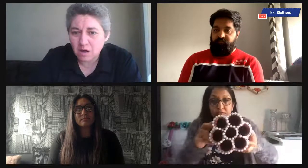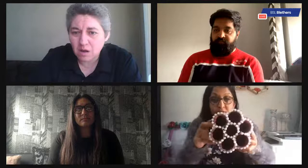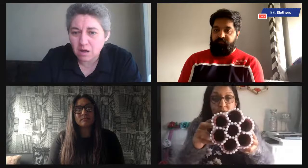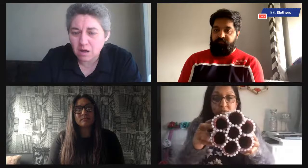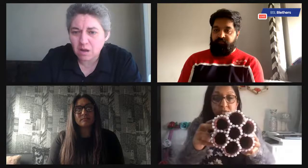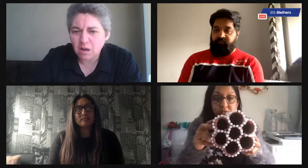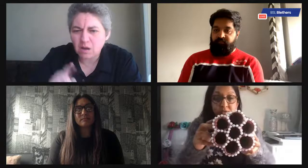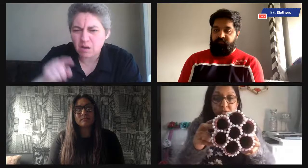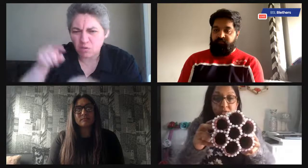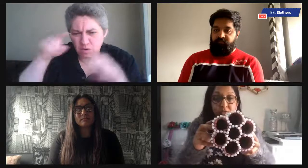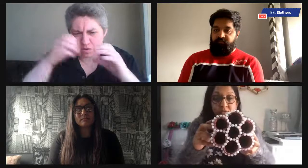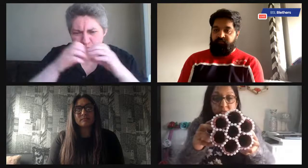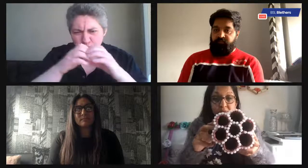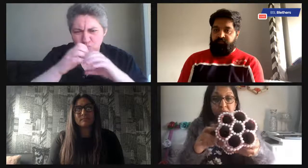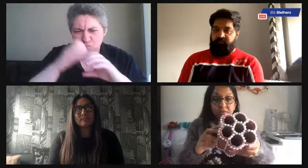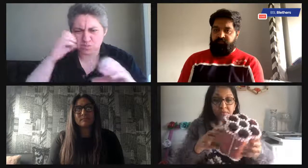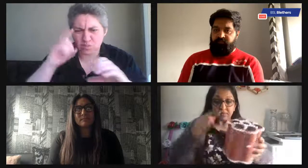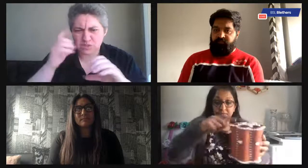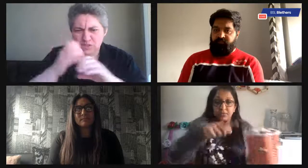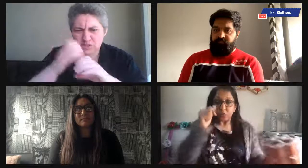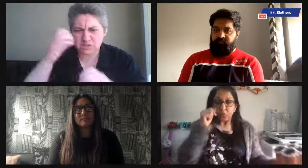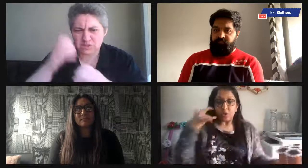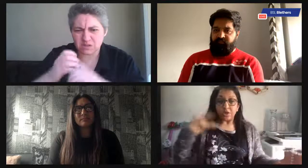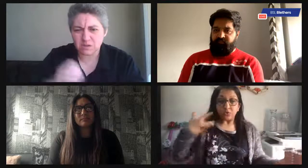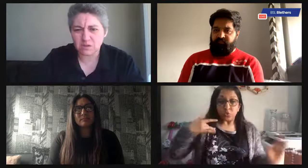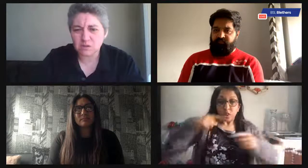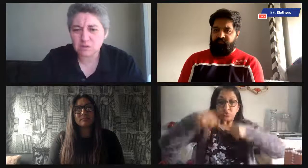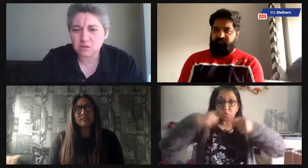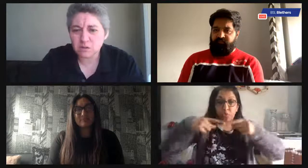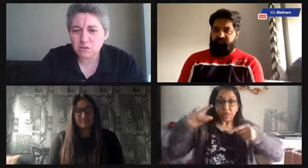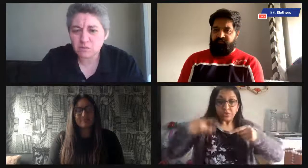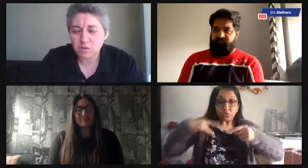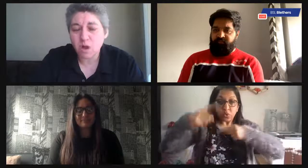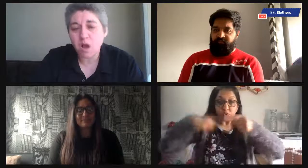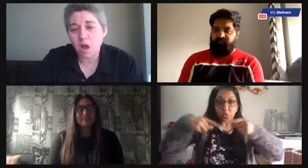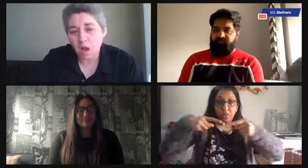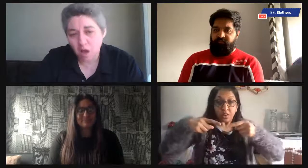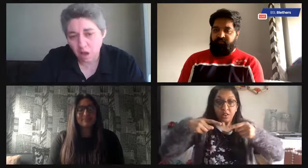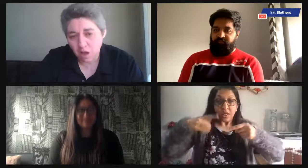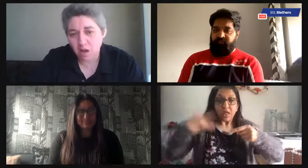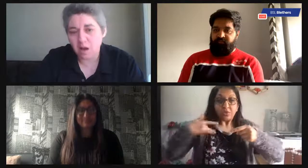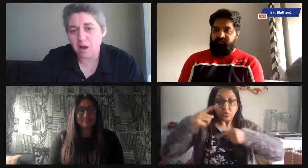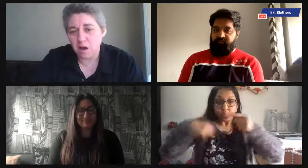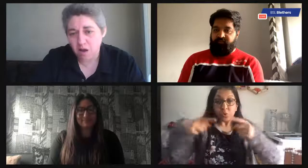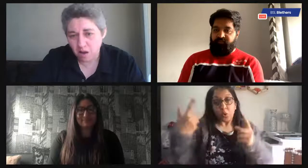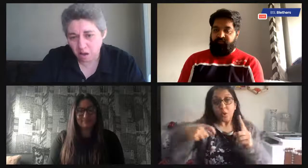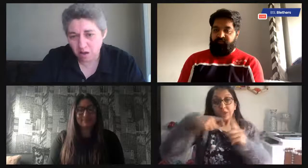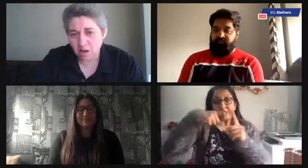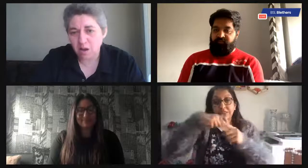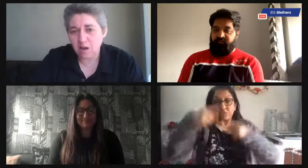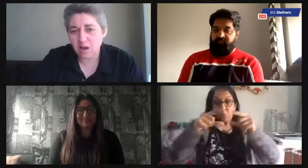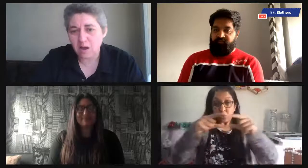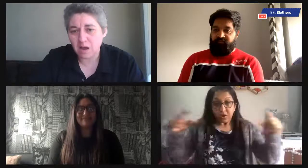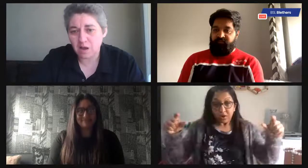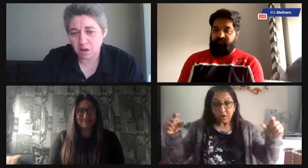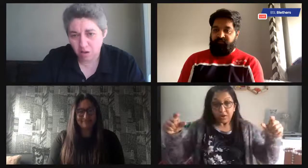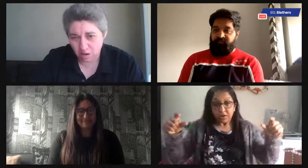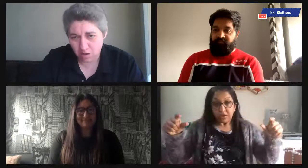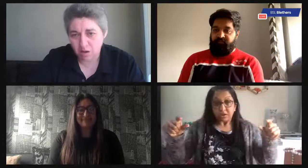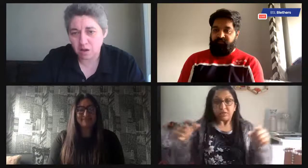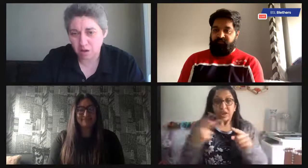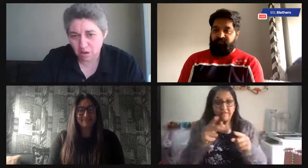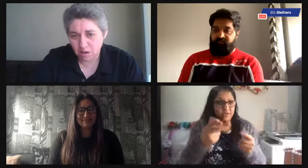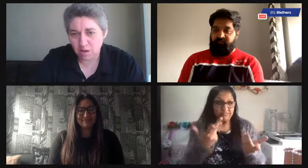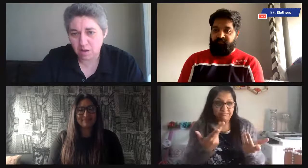brushes or eye pencils. You can separate them. It's just toilet rolls, Avril, or